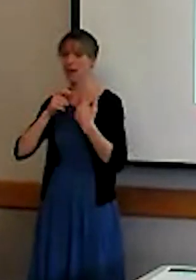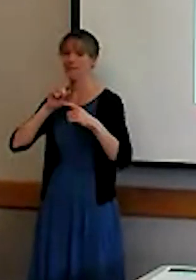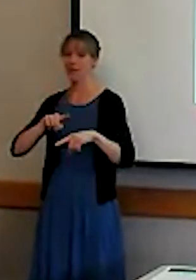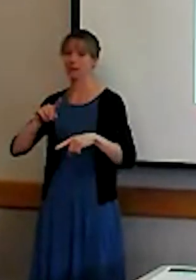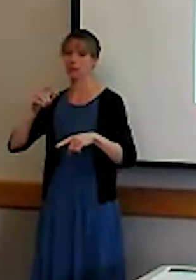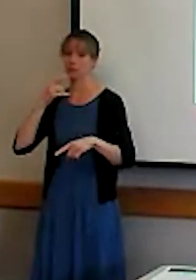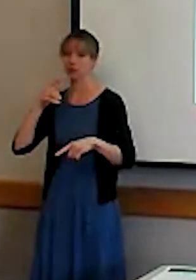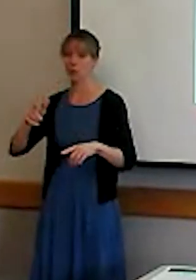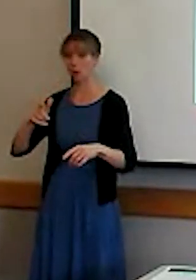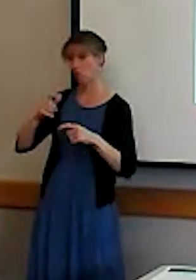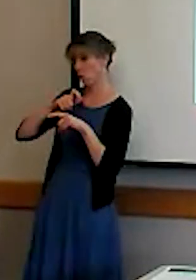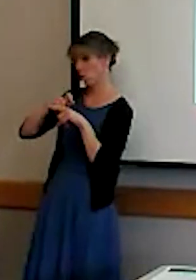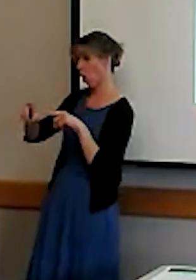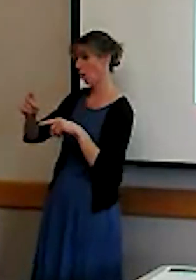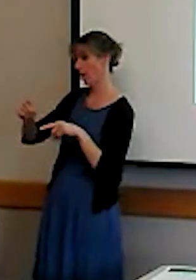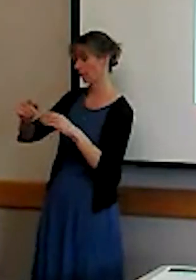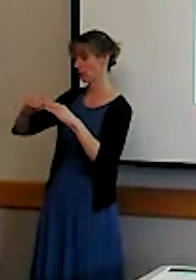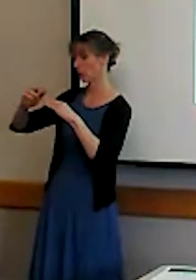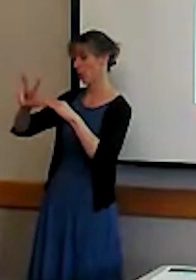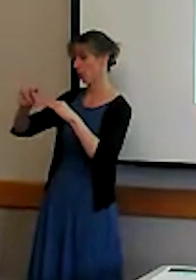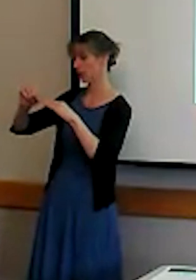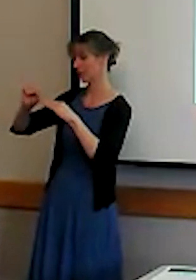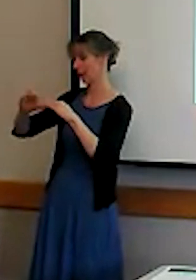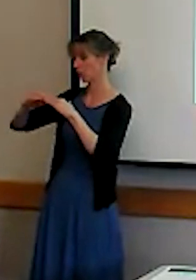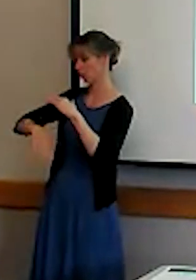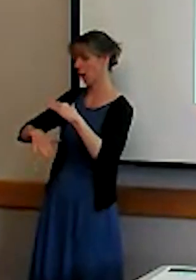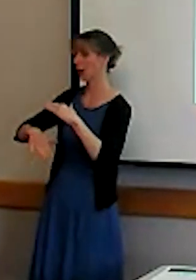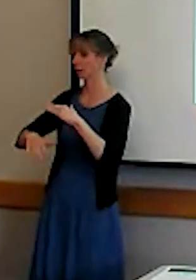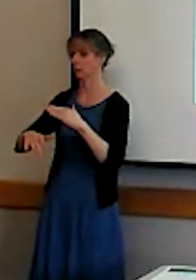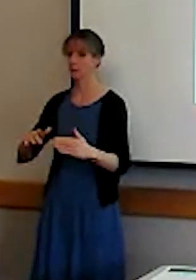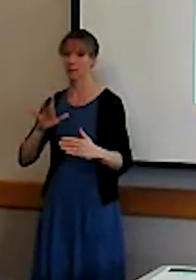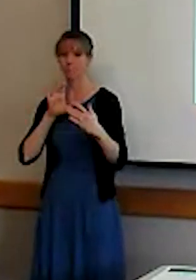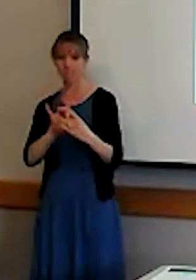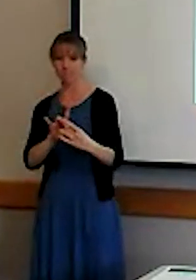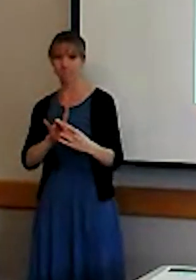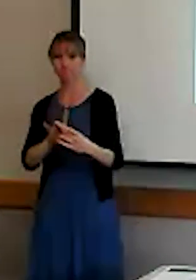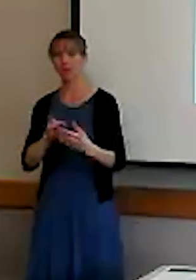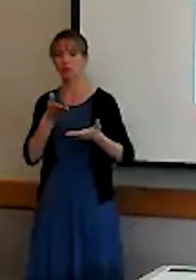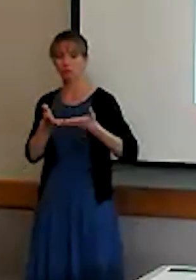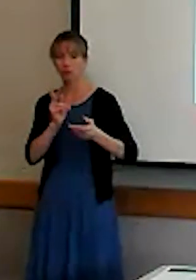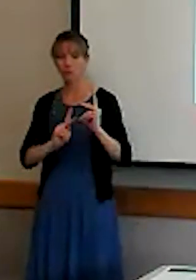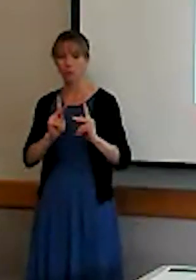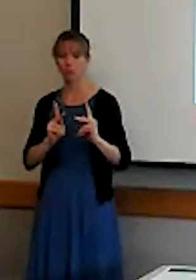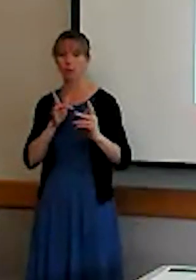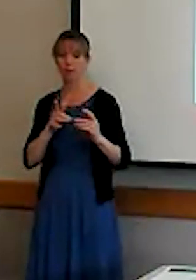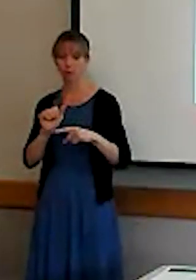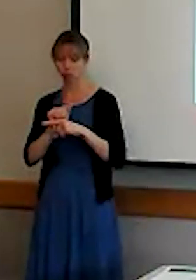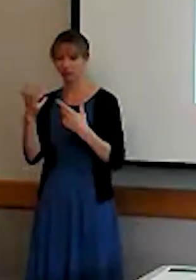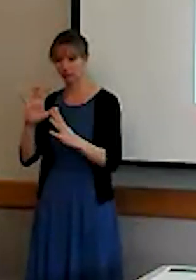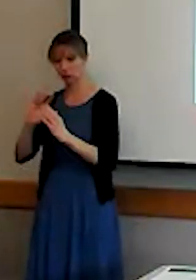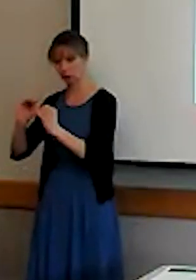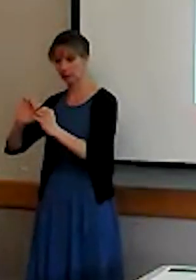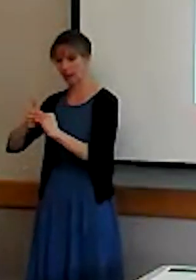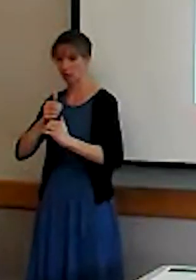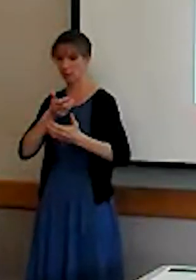on the other end of the line. Our staff are really well trained to connect with the folks we serve. And we also, of course,